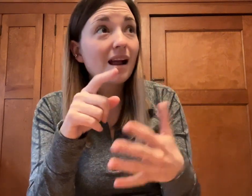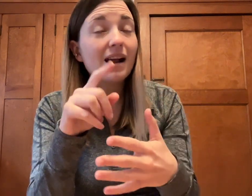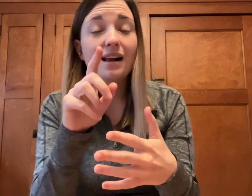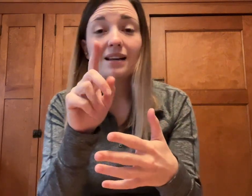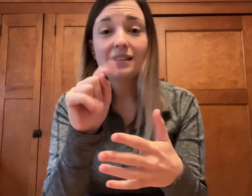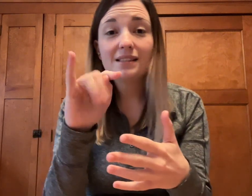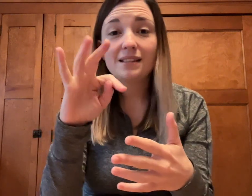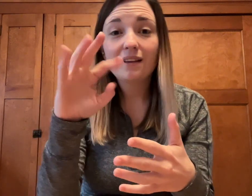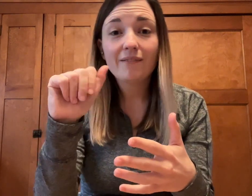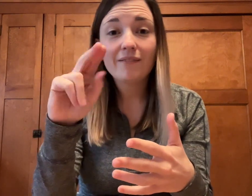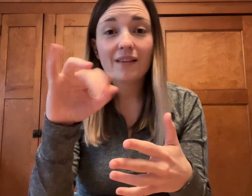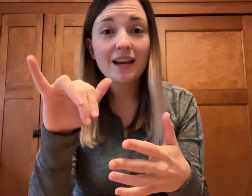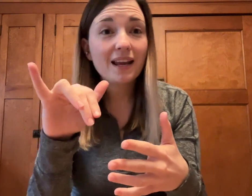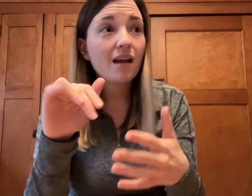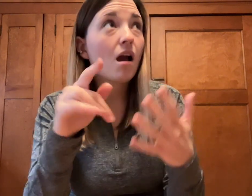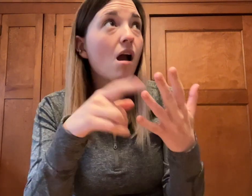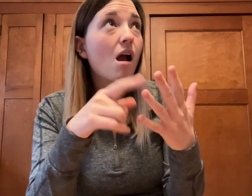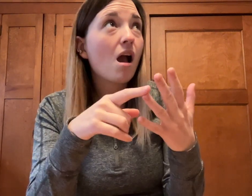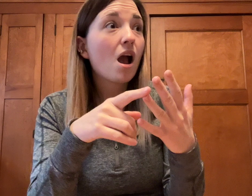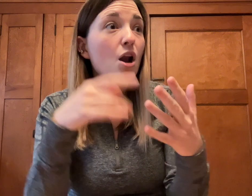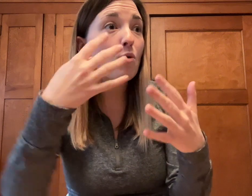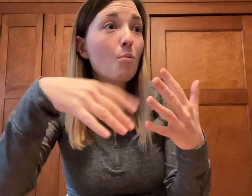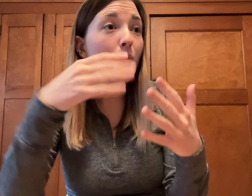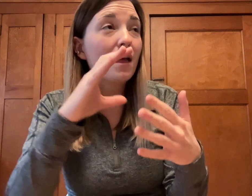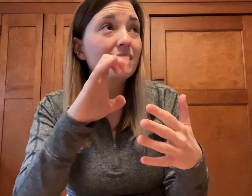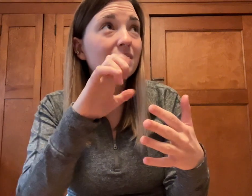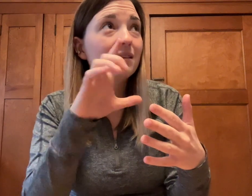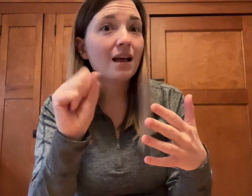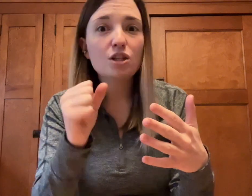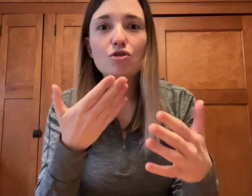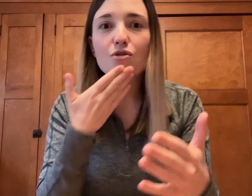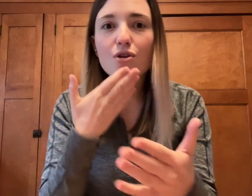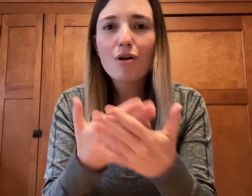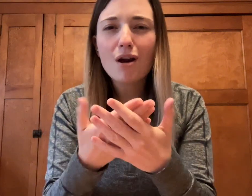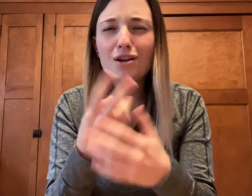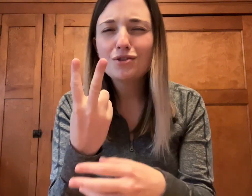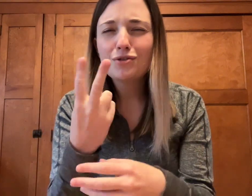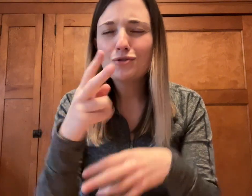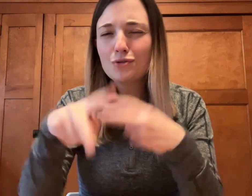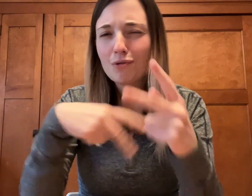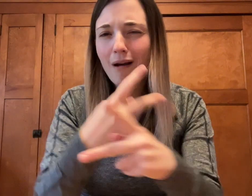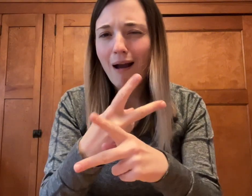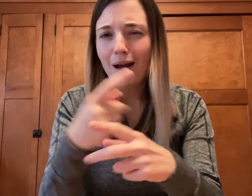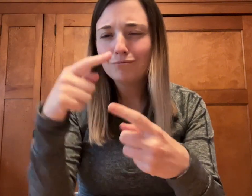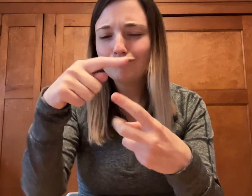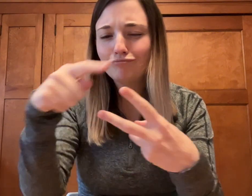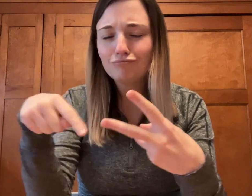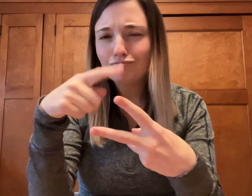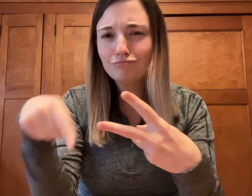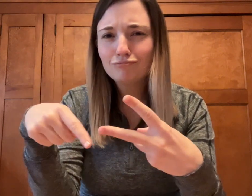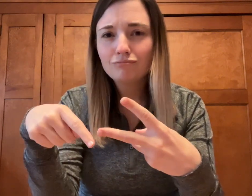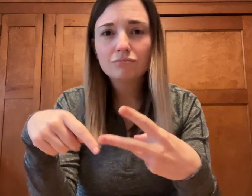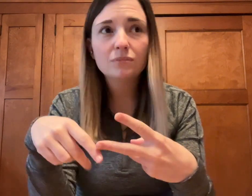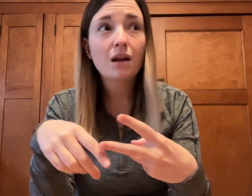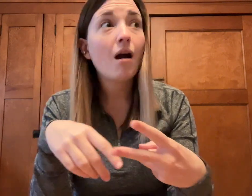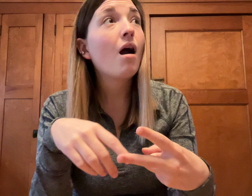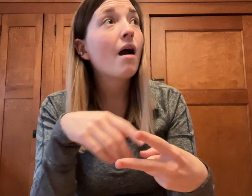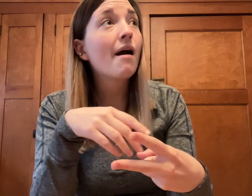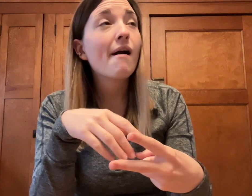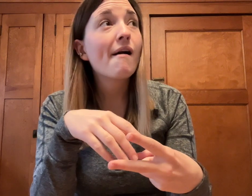What are the 2 types of blood cells that we know that it makes? Red. Kama? You got it? Red blood cells and white blood cells. What do red blood cells